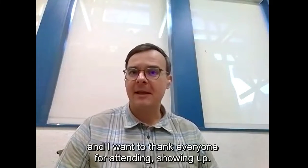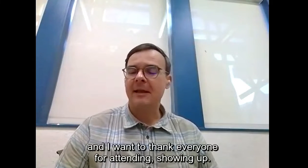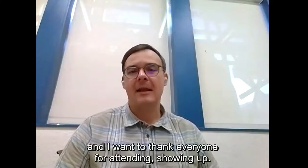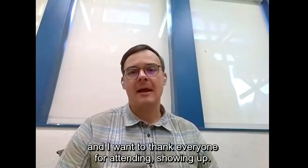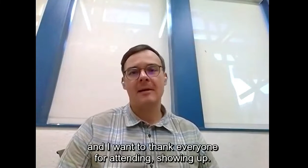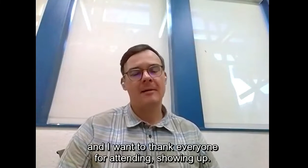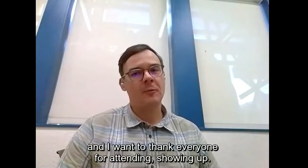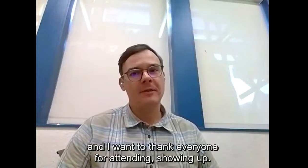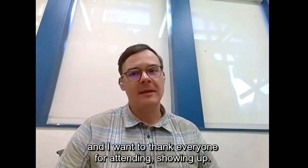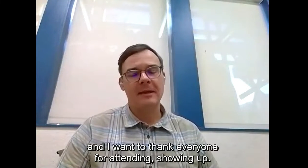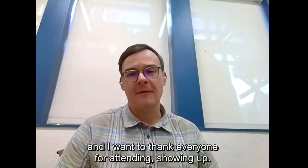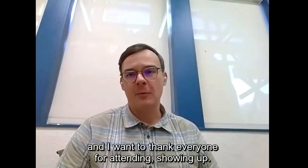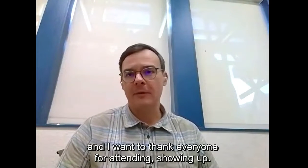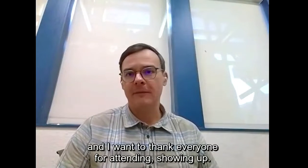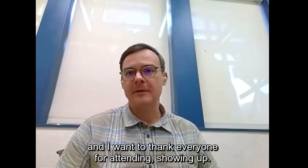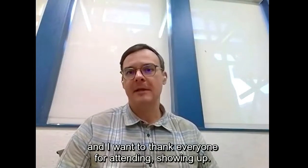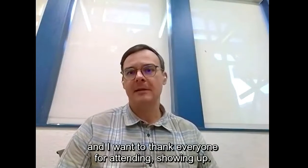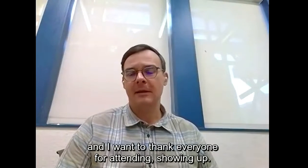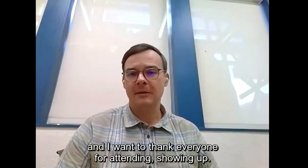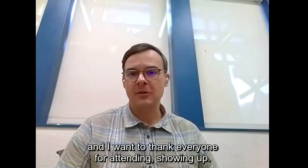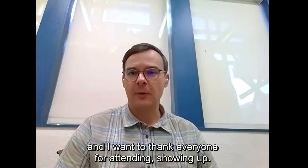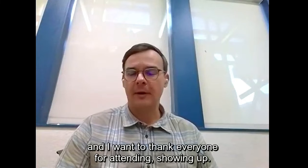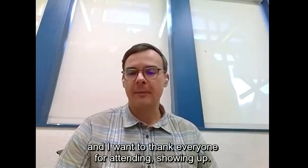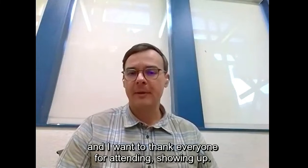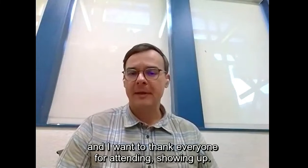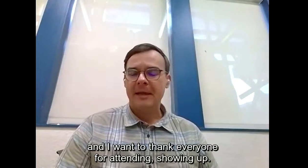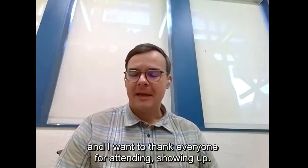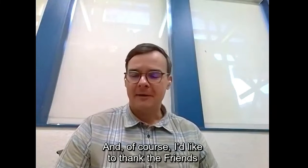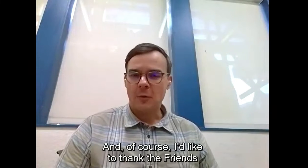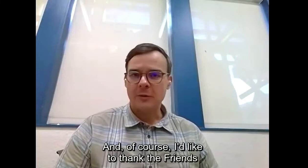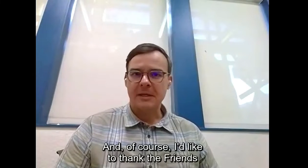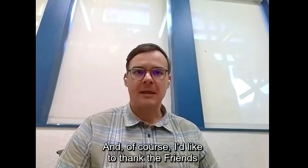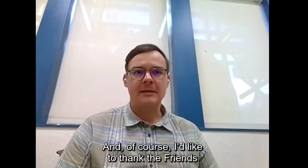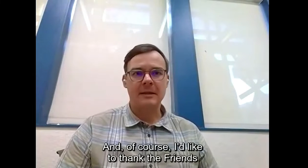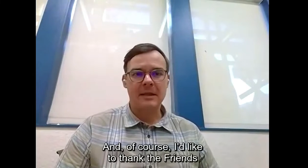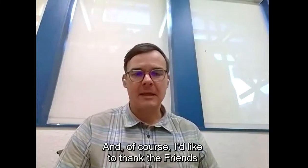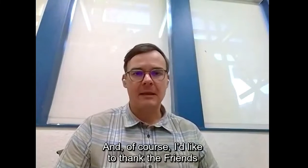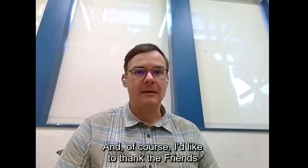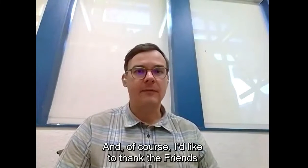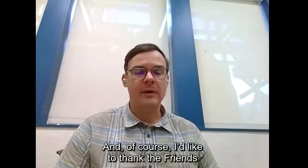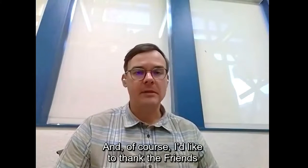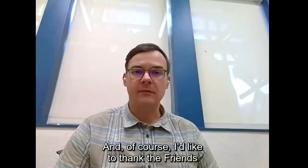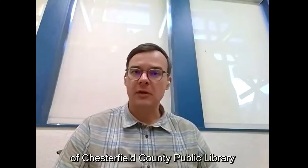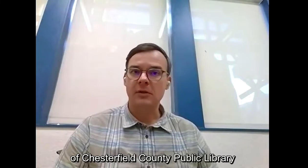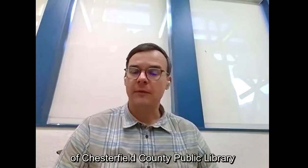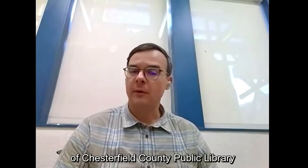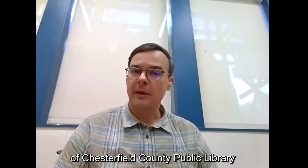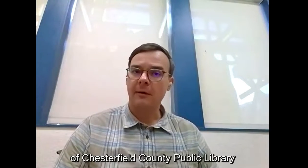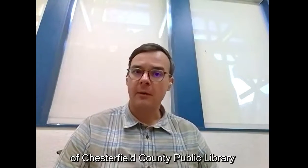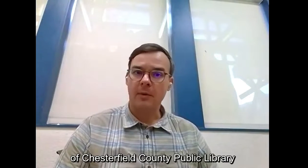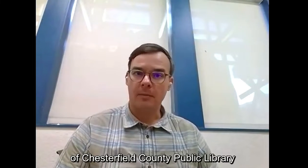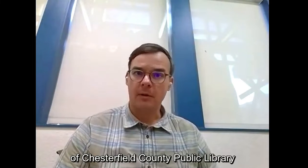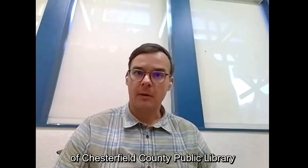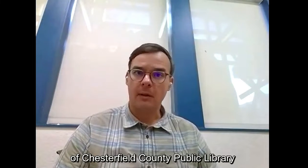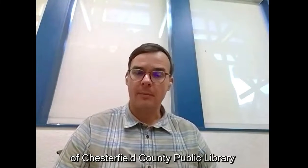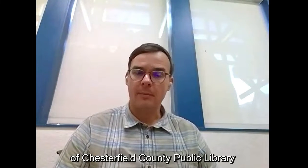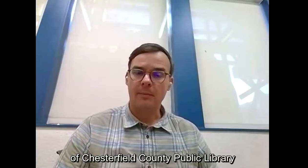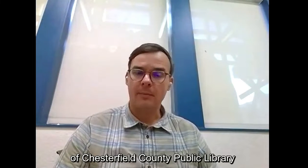and I want to thank everyone for attending, showing up. And of course, I'd like to thank the Friends of Chesterfield County Public Library